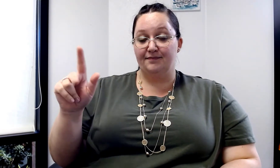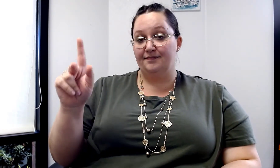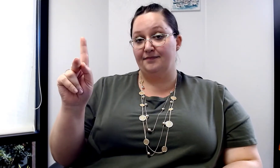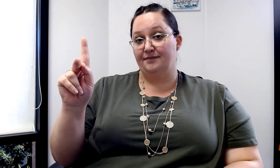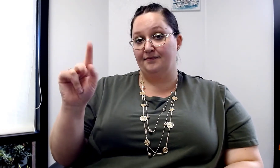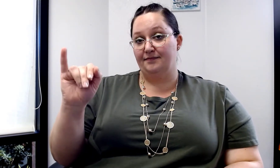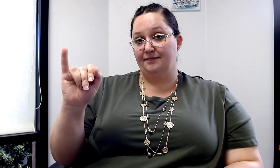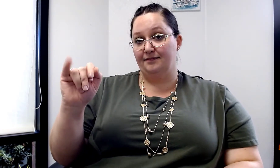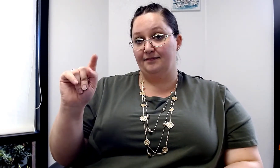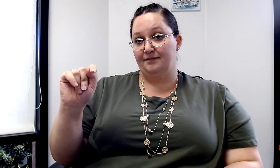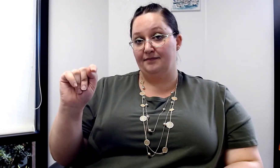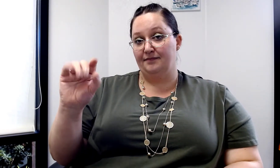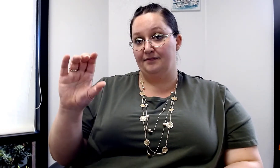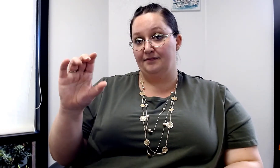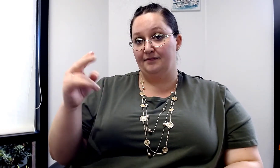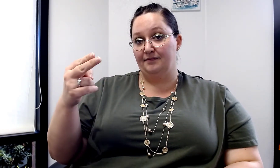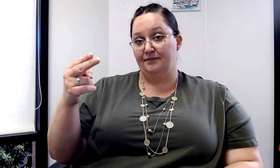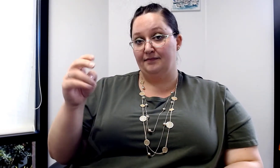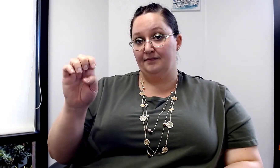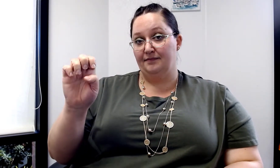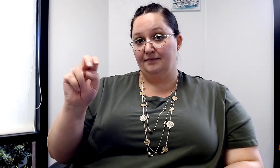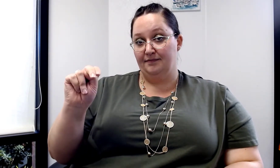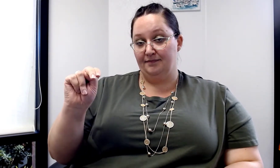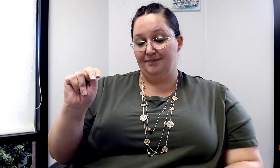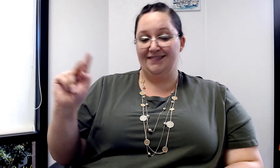Number 23 is kitchen.